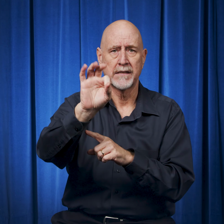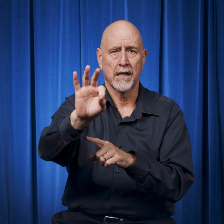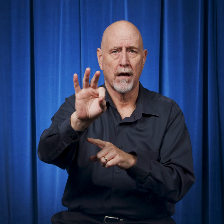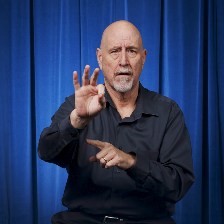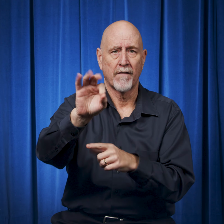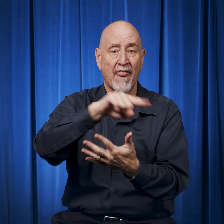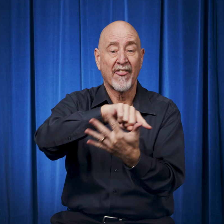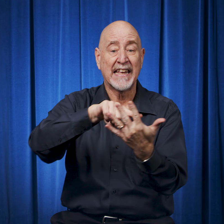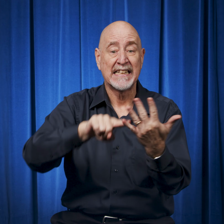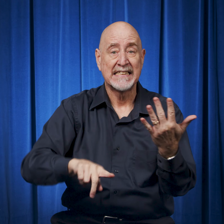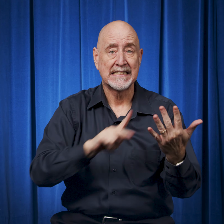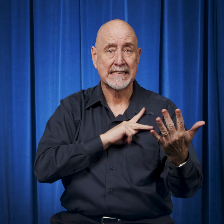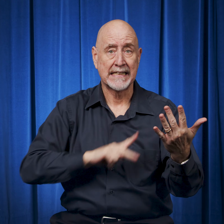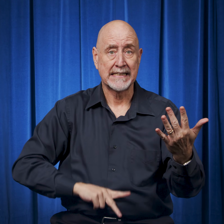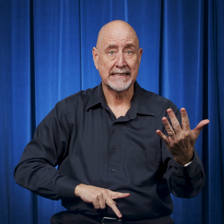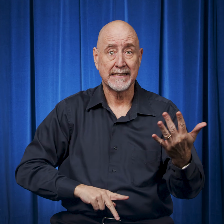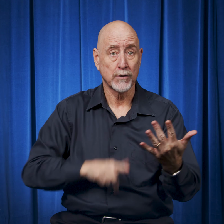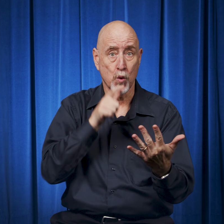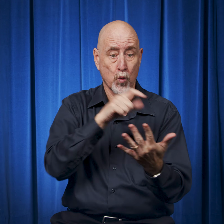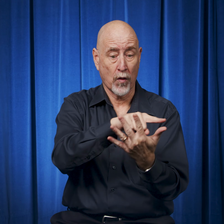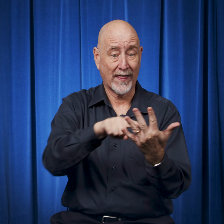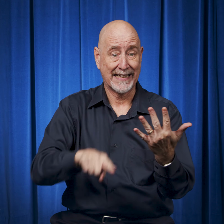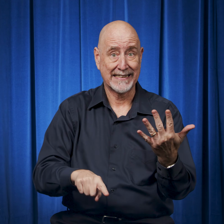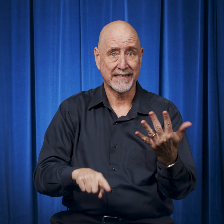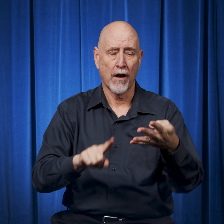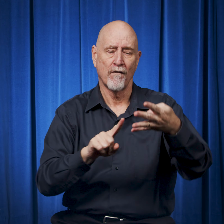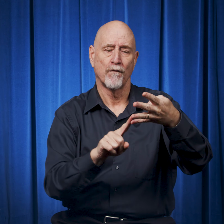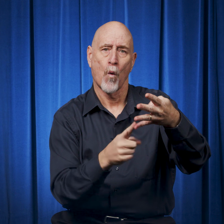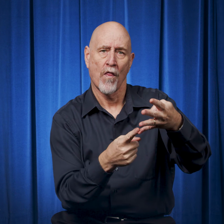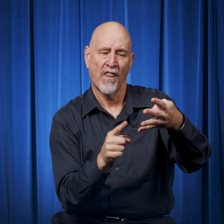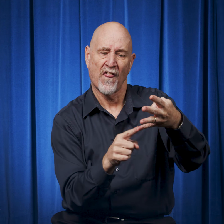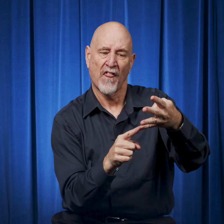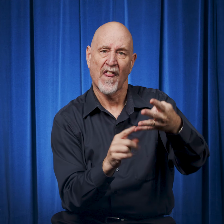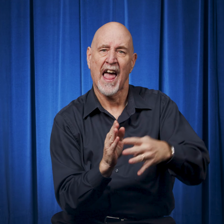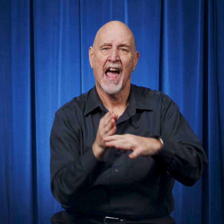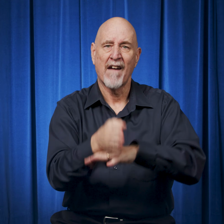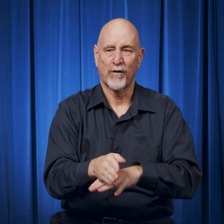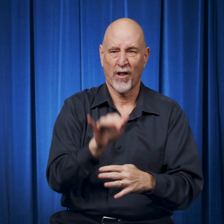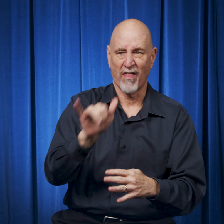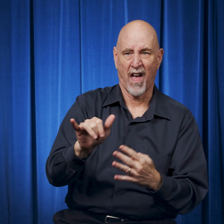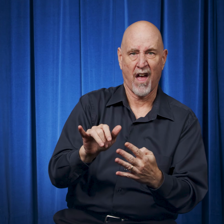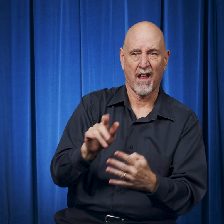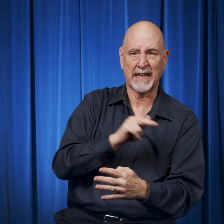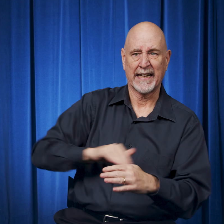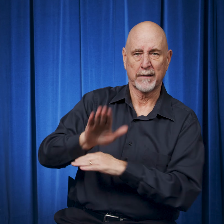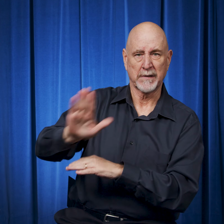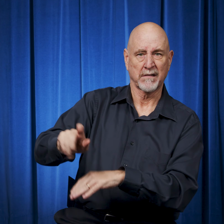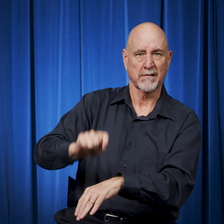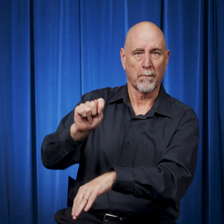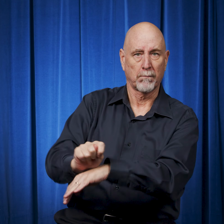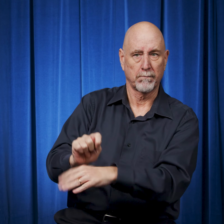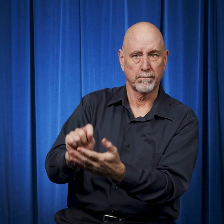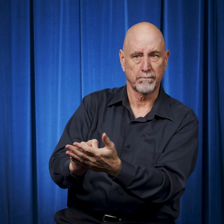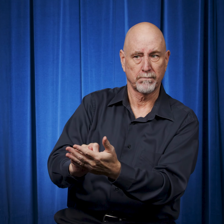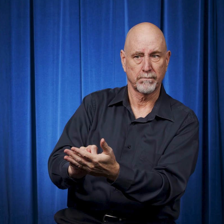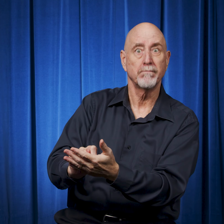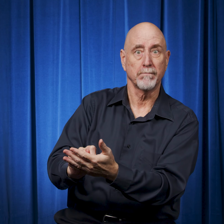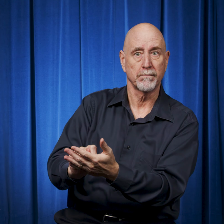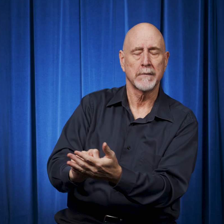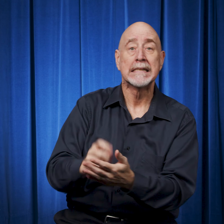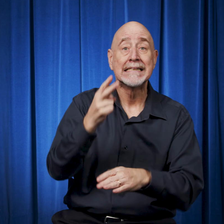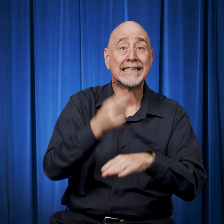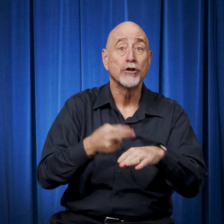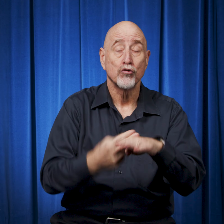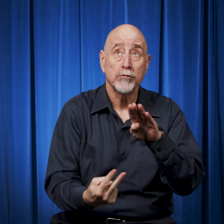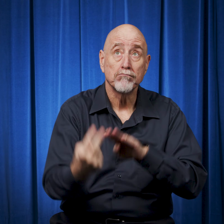these kings. And he was referring to a fourth kingdom that would come after the present one of his time. Now, if we look back in history,